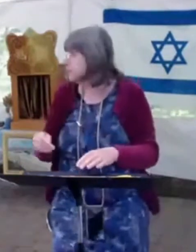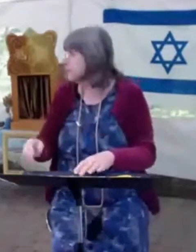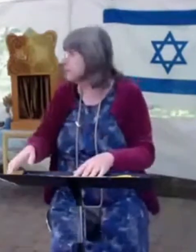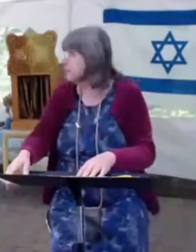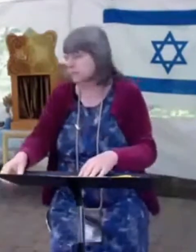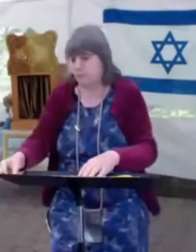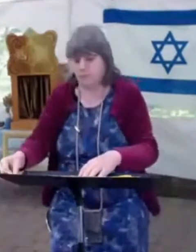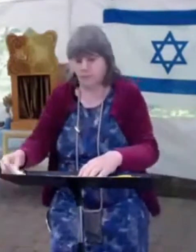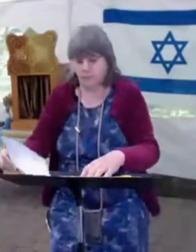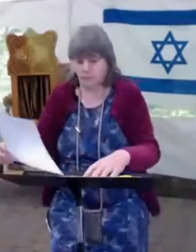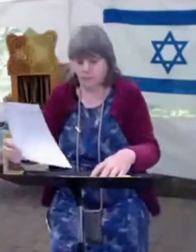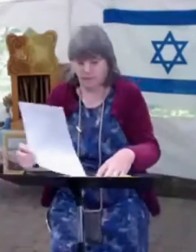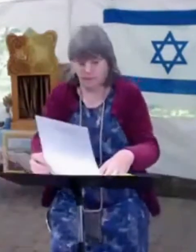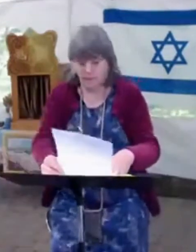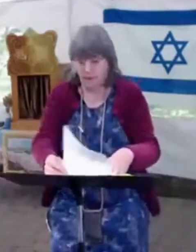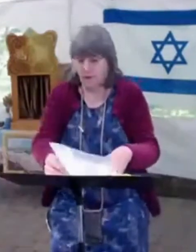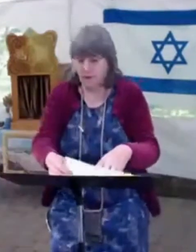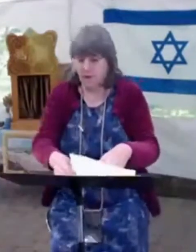okay.